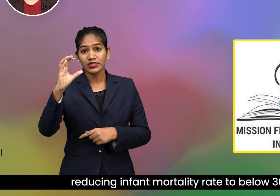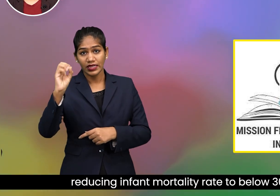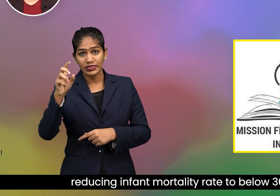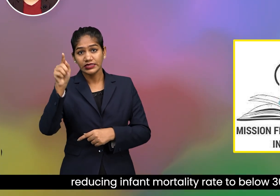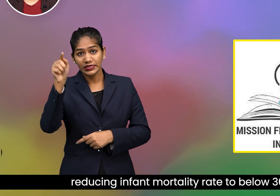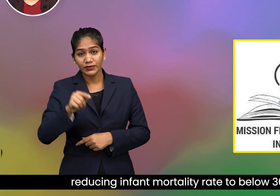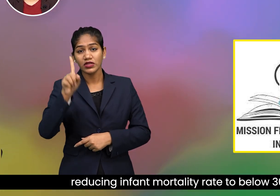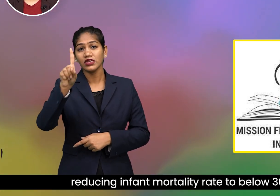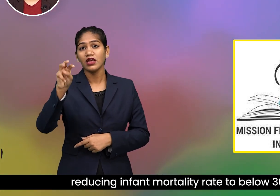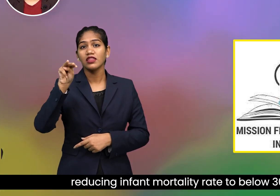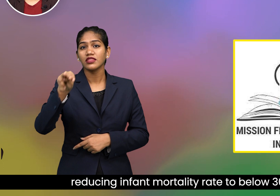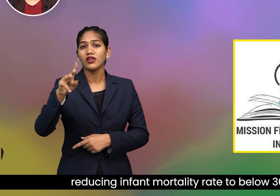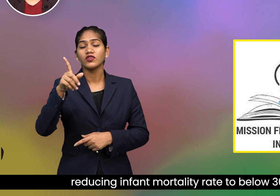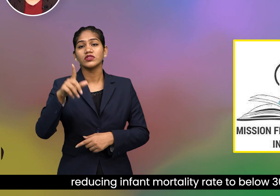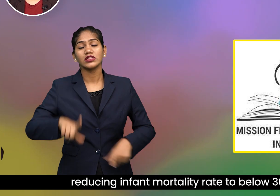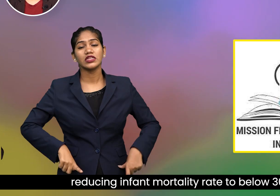1,000 live births,